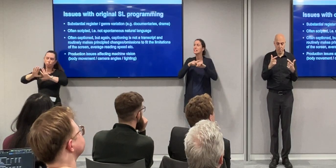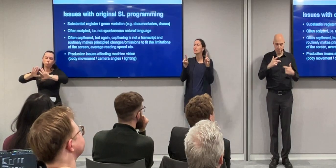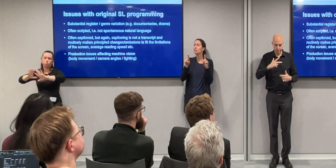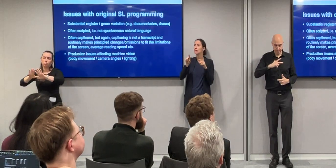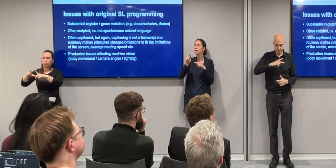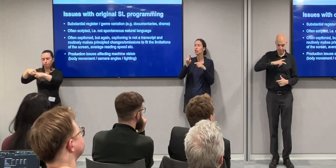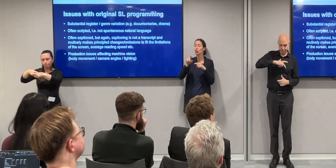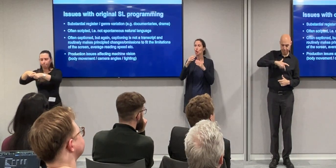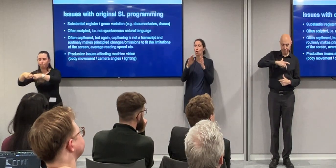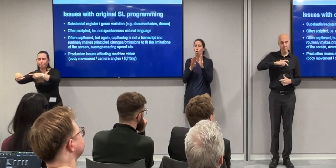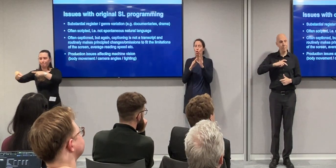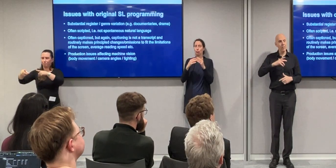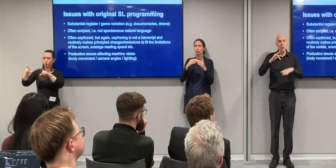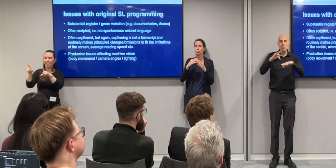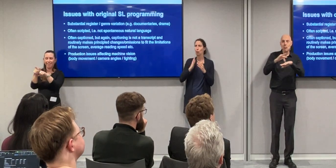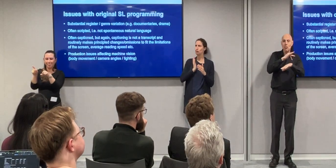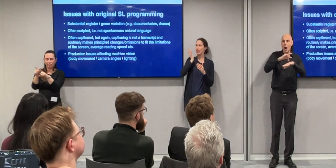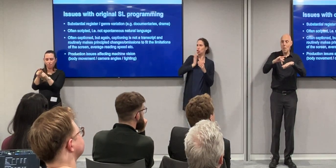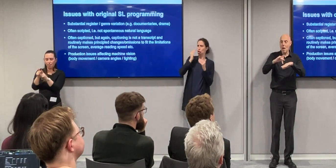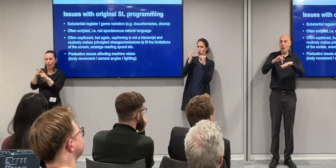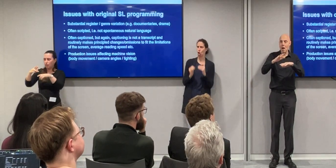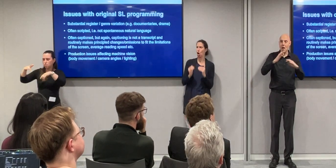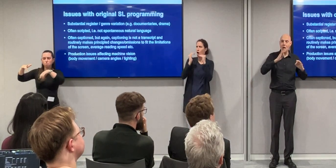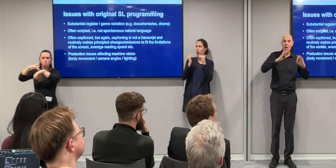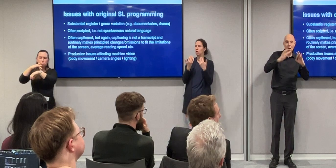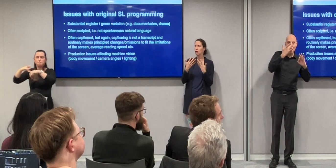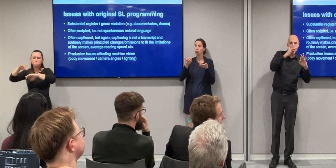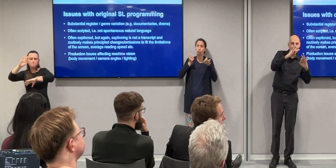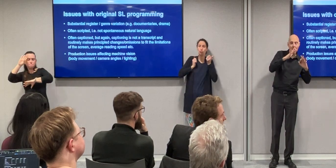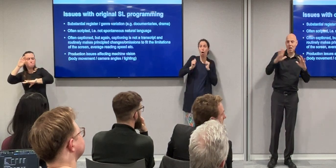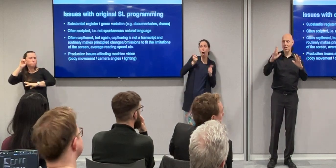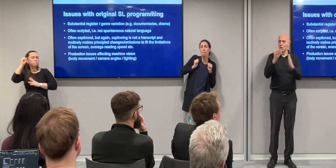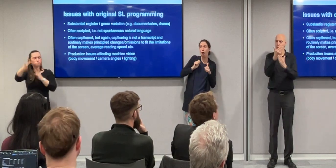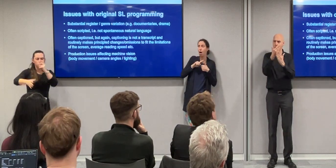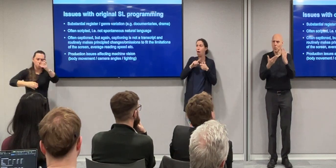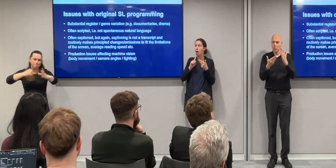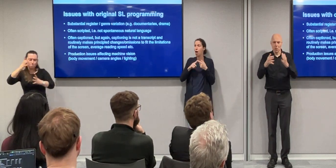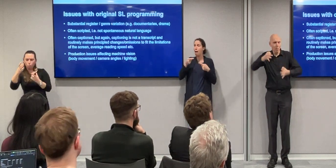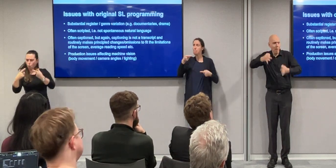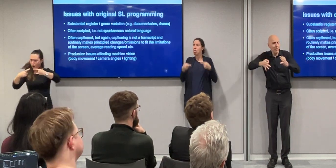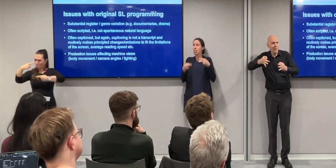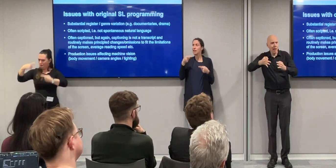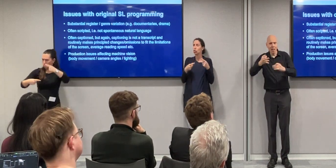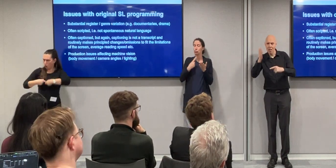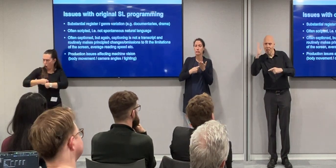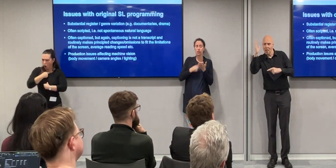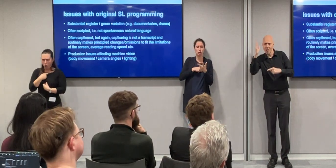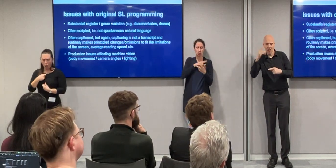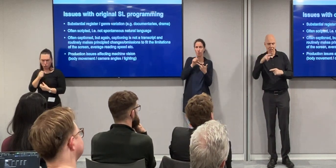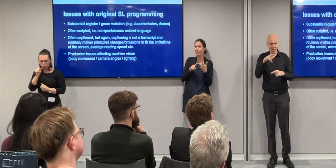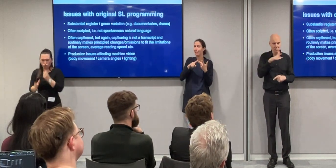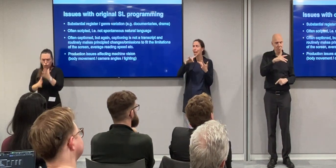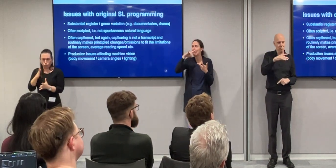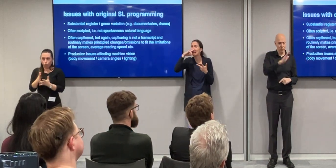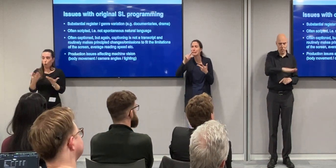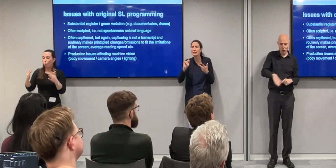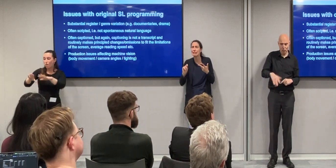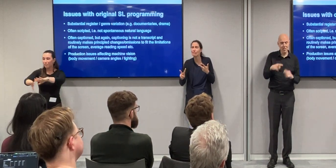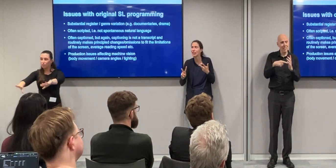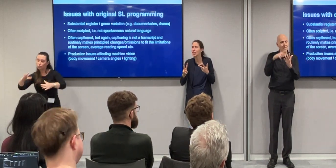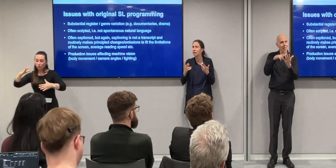genre differences. Is it a drama? Is it a documentary? Is it a political discussion program? Is it a kids' TV